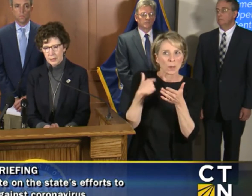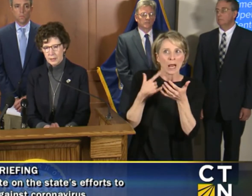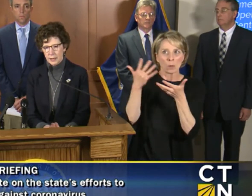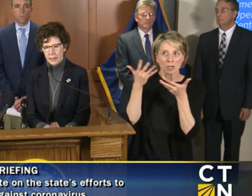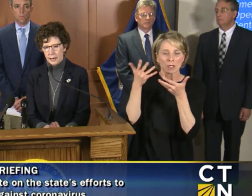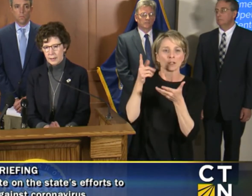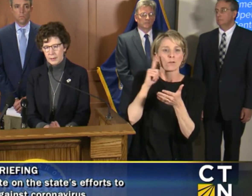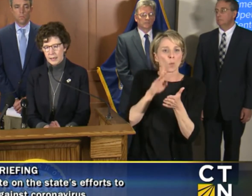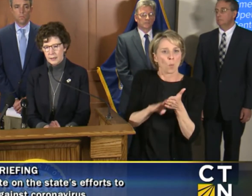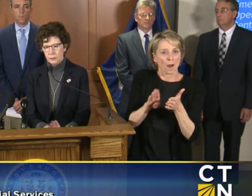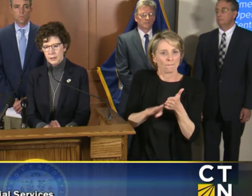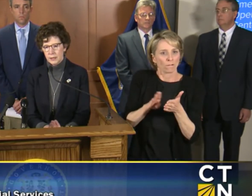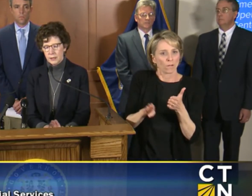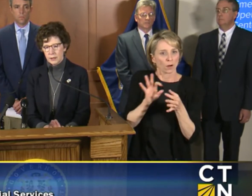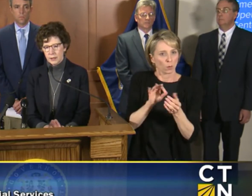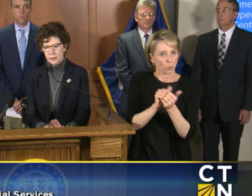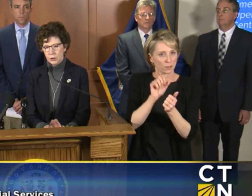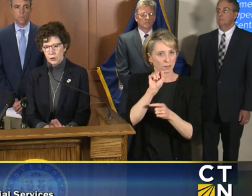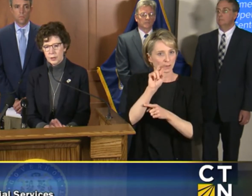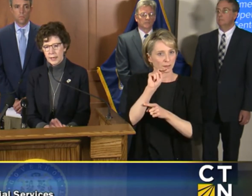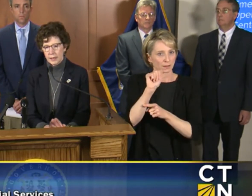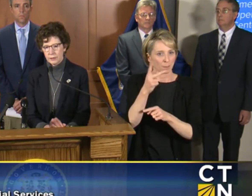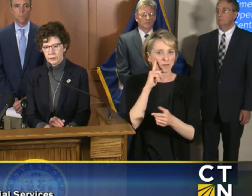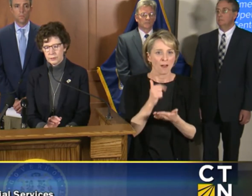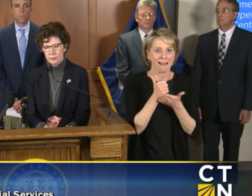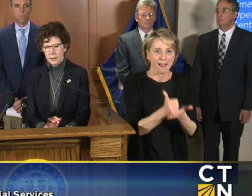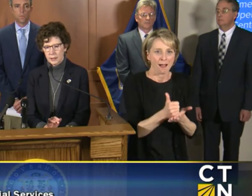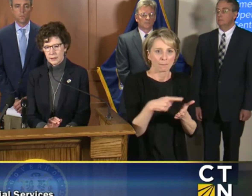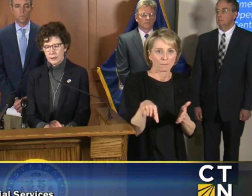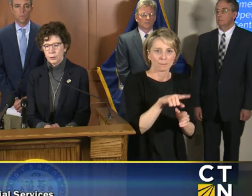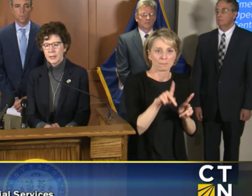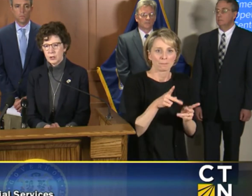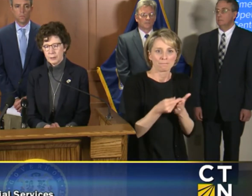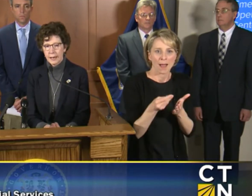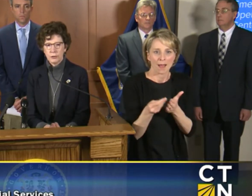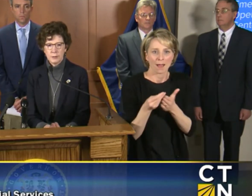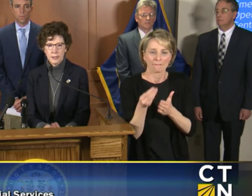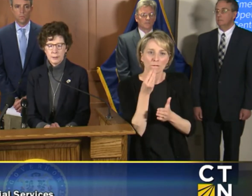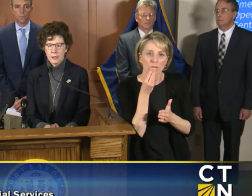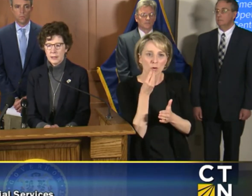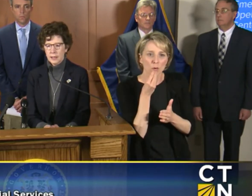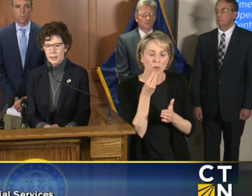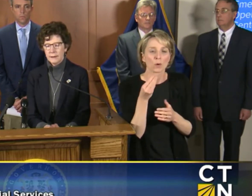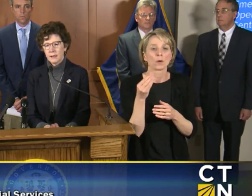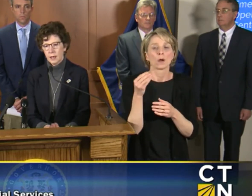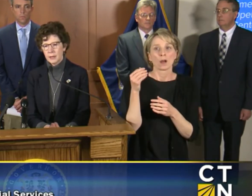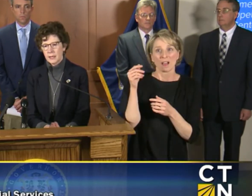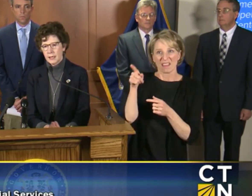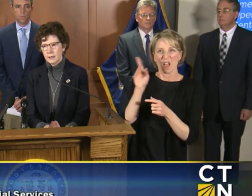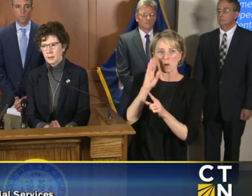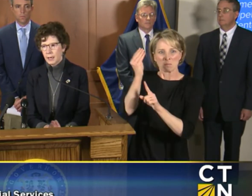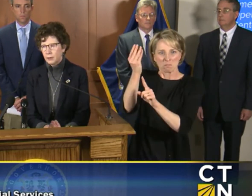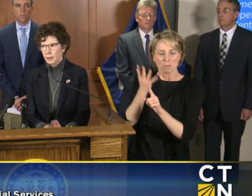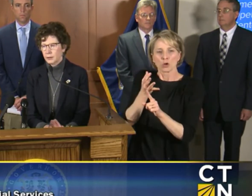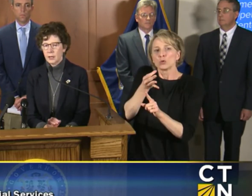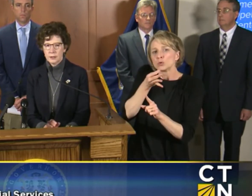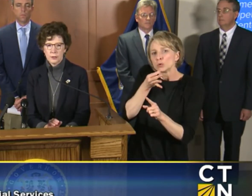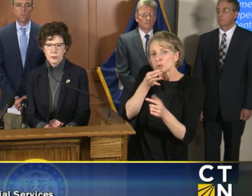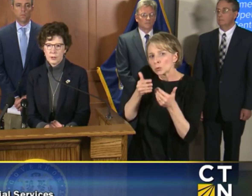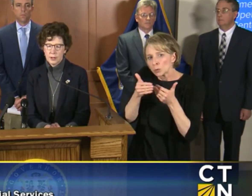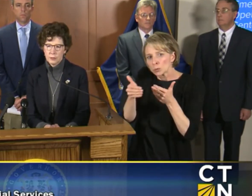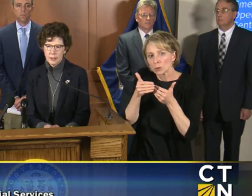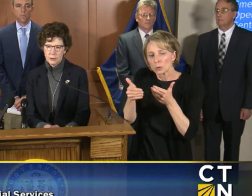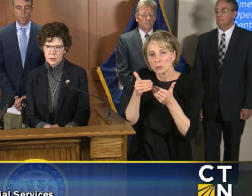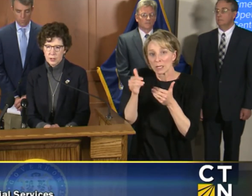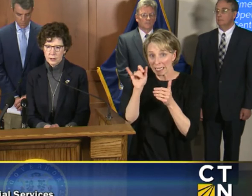SNAP. And we should have information back from them in the coming days about whether or not